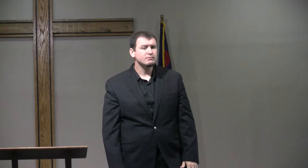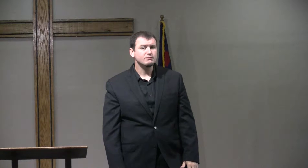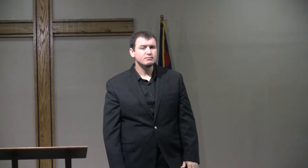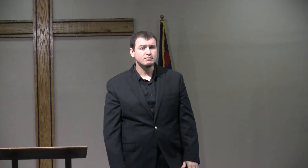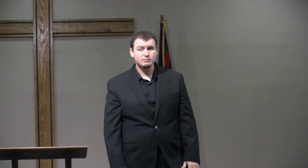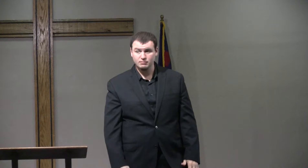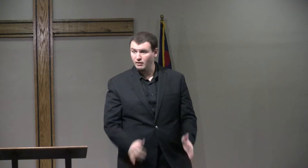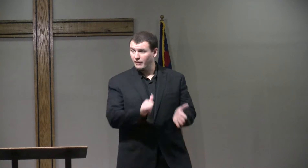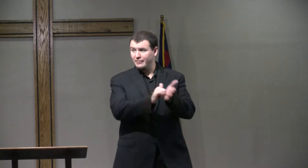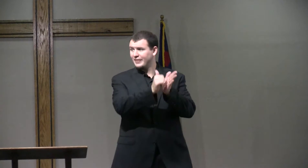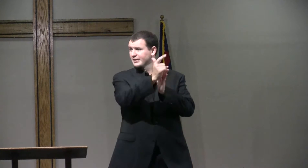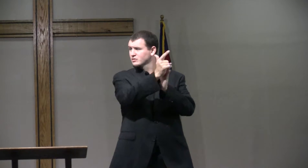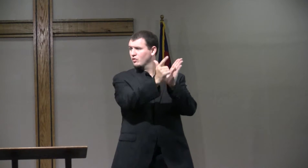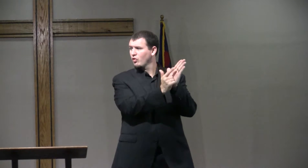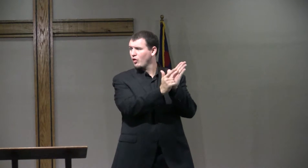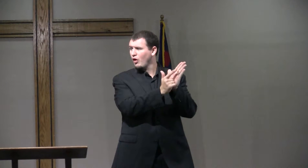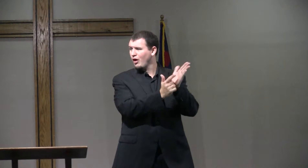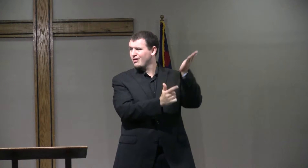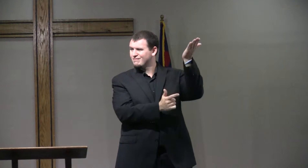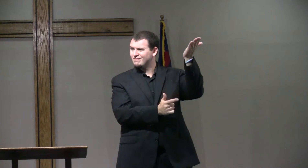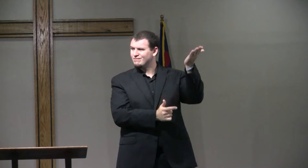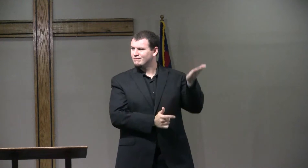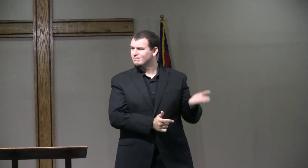Well, there's no mercy there. That's the law.